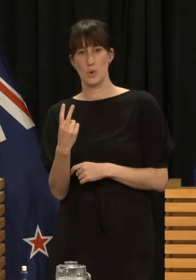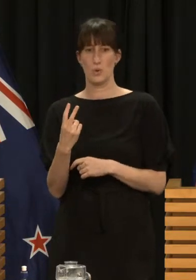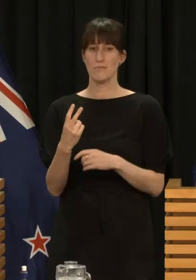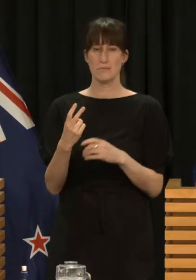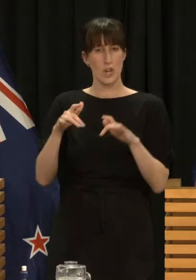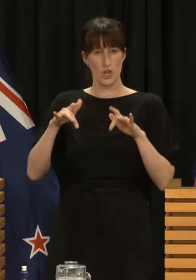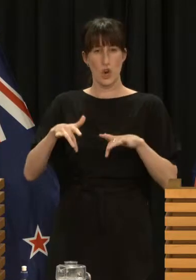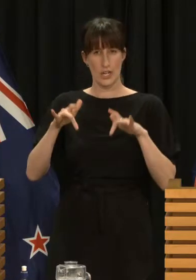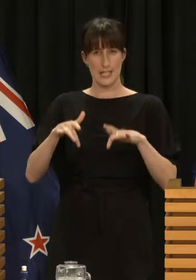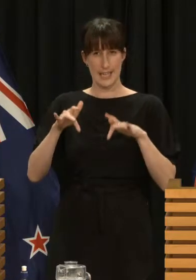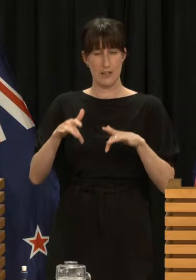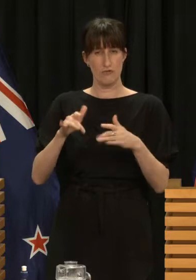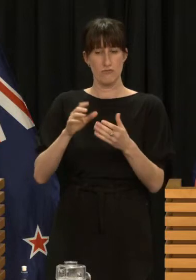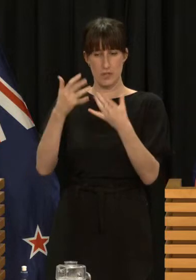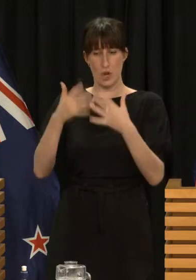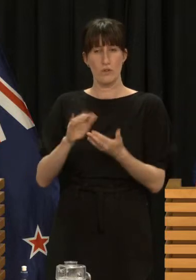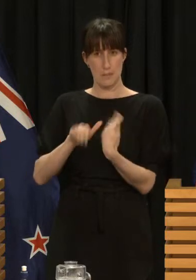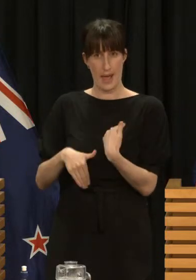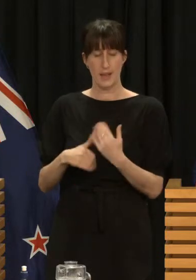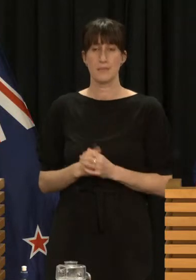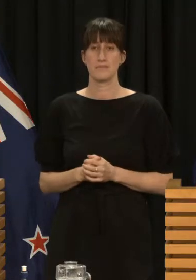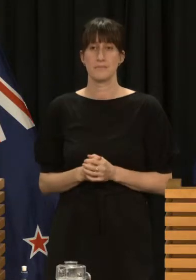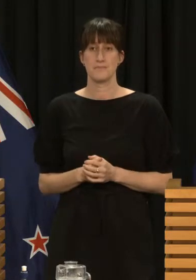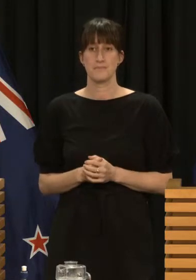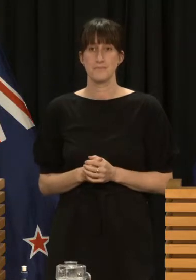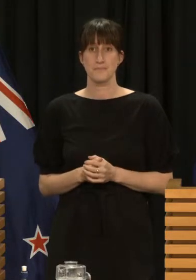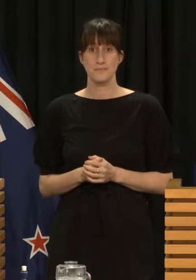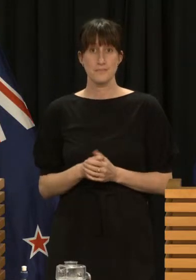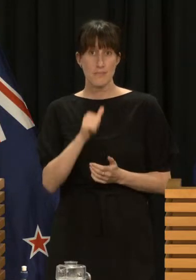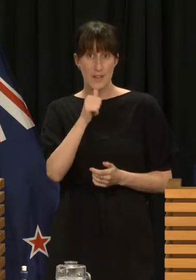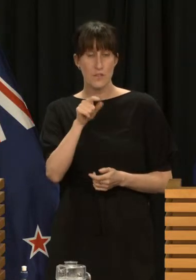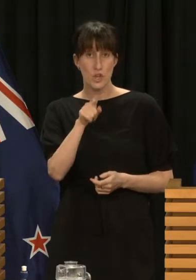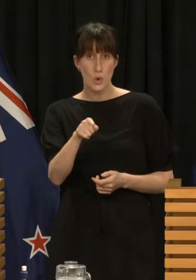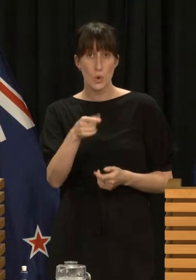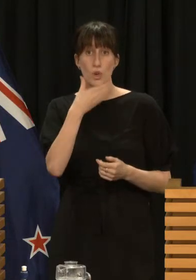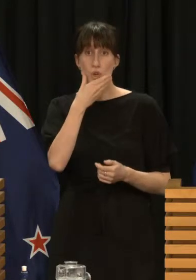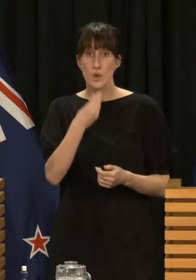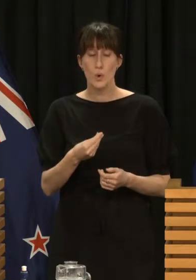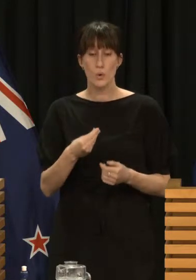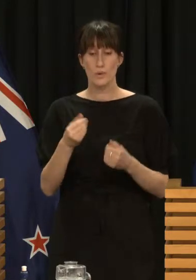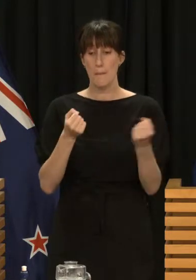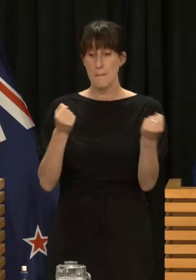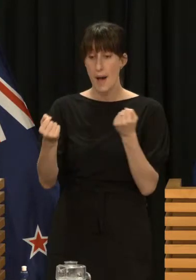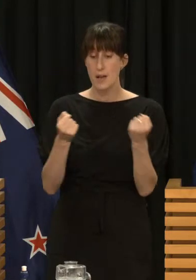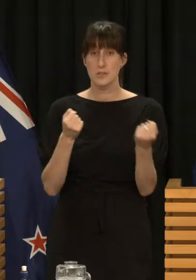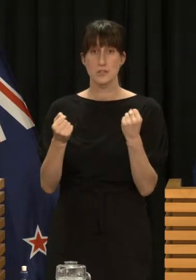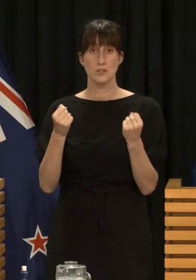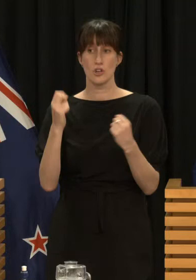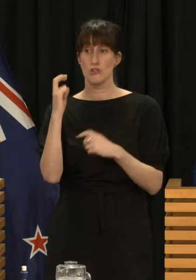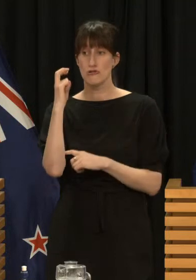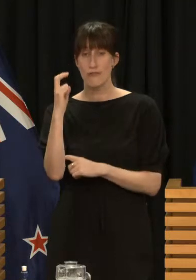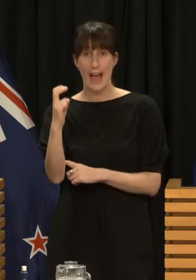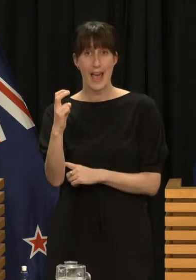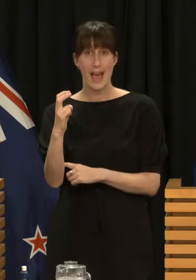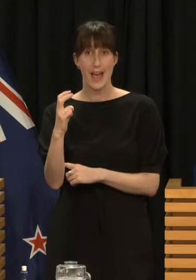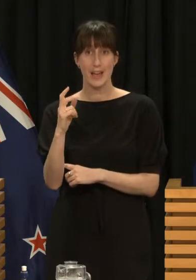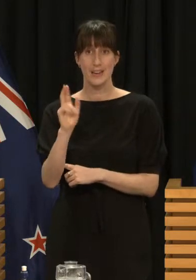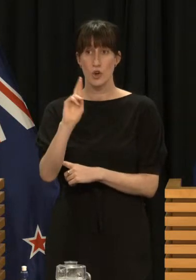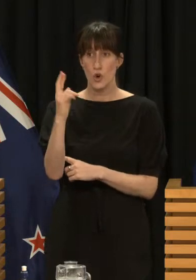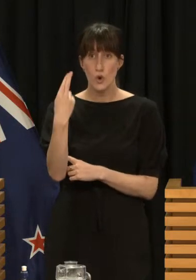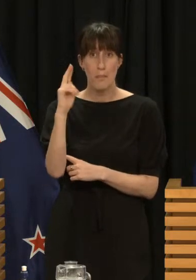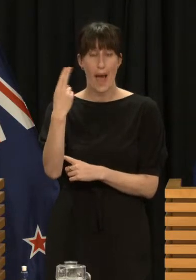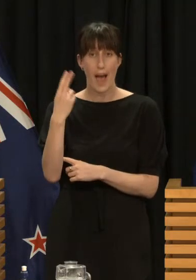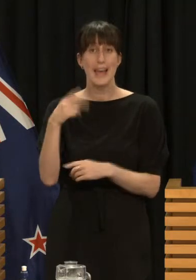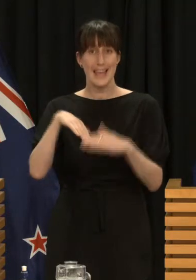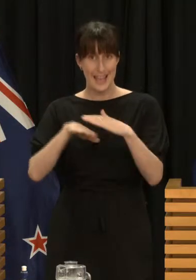We're asking everybody who uses public transport in Auckland to continue to wear a mask. We don't yet know how many cases there could